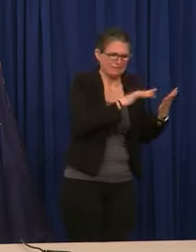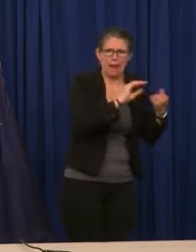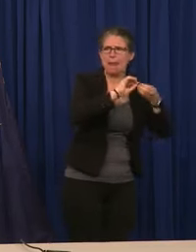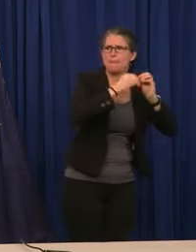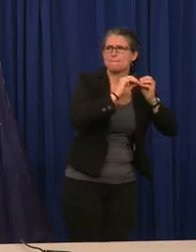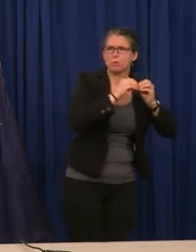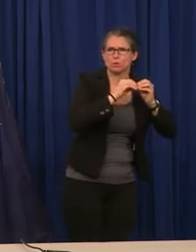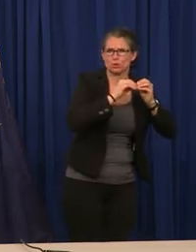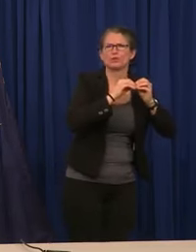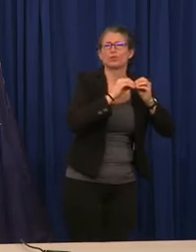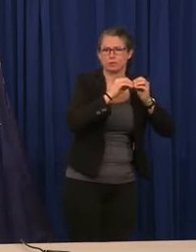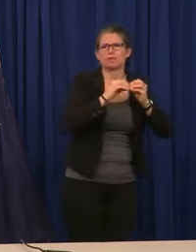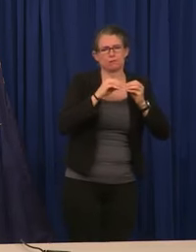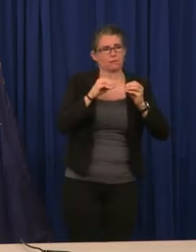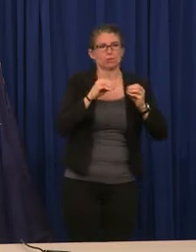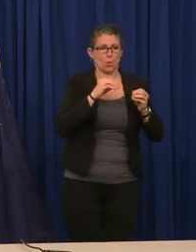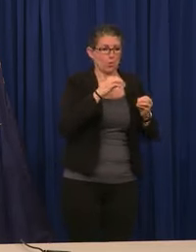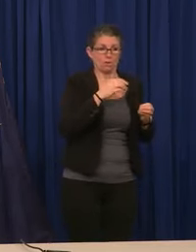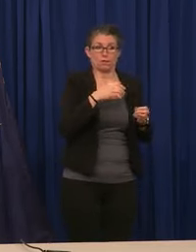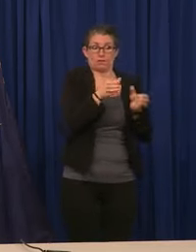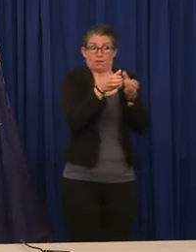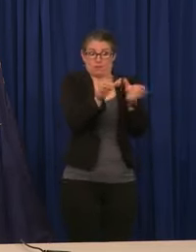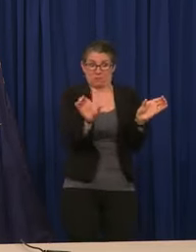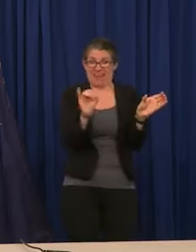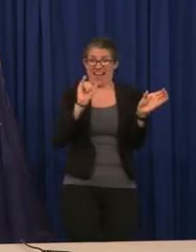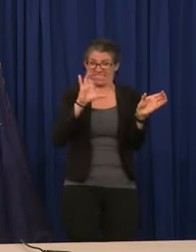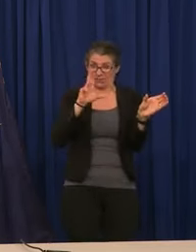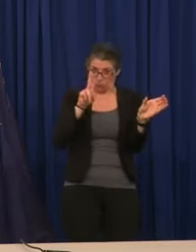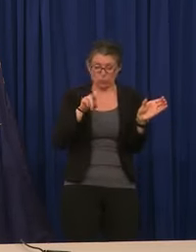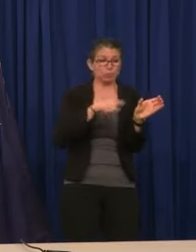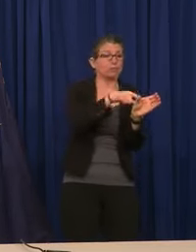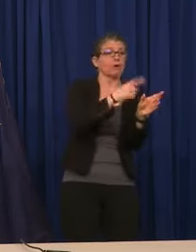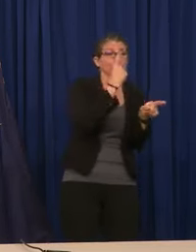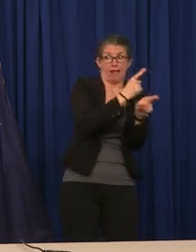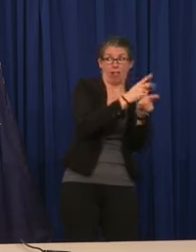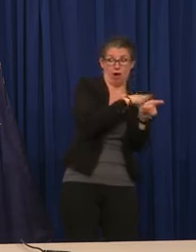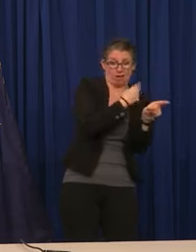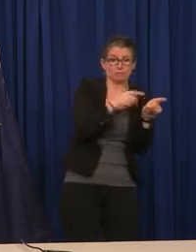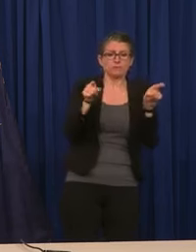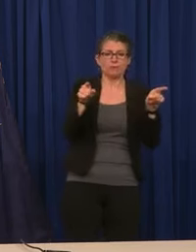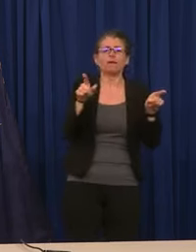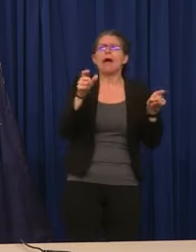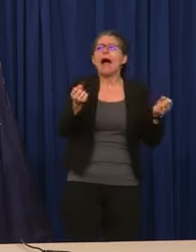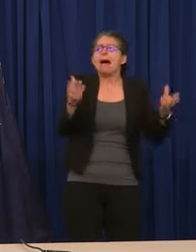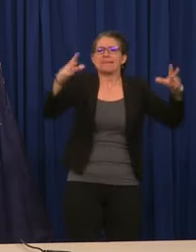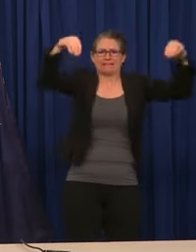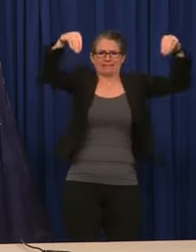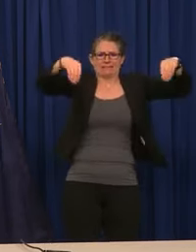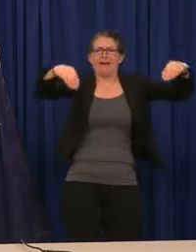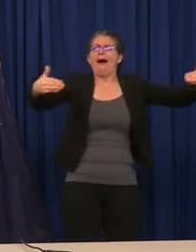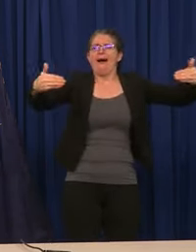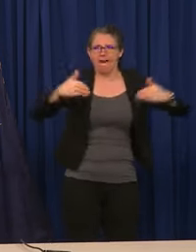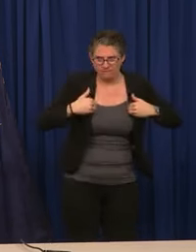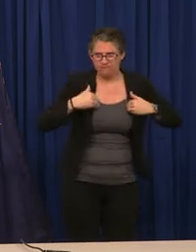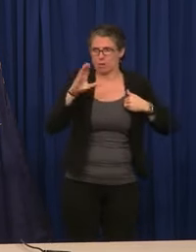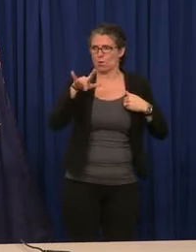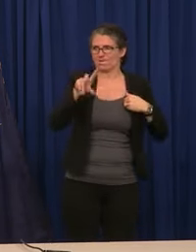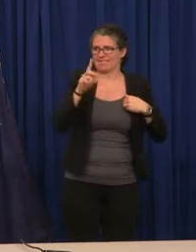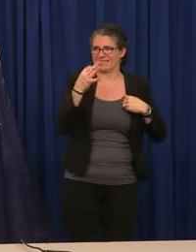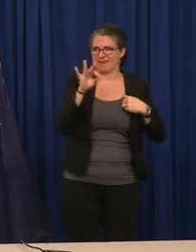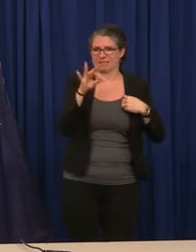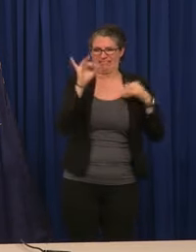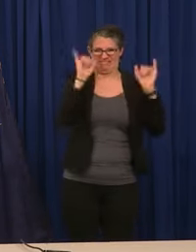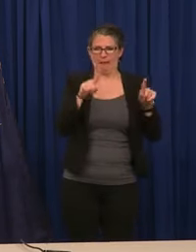to have better daily updates on the current number of hospitalizations. And then in terms of the backlog is even a bit lower